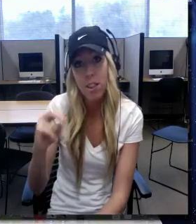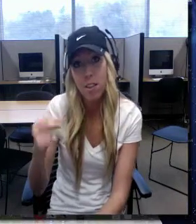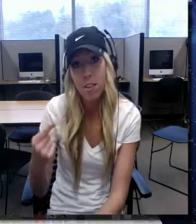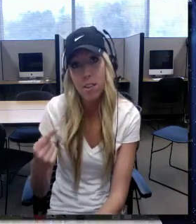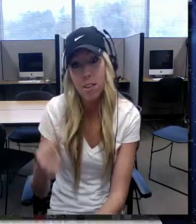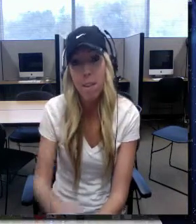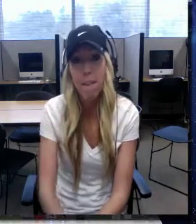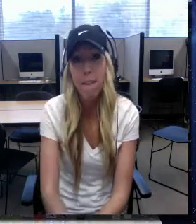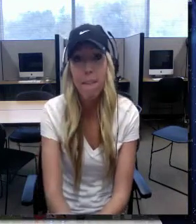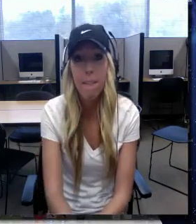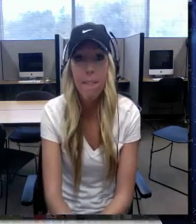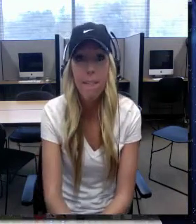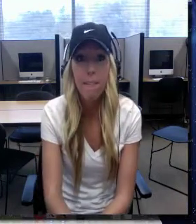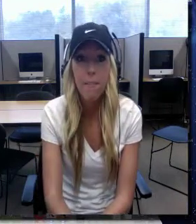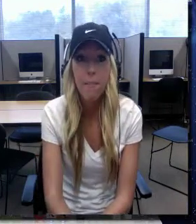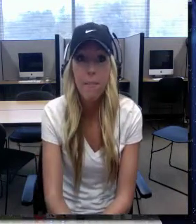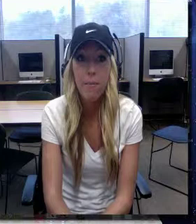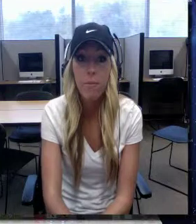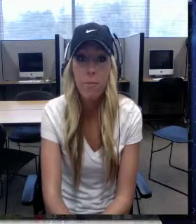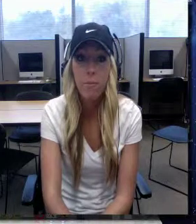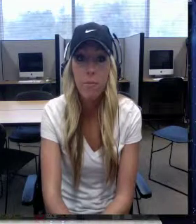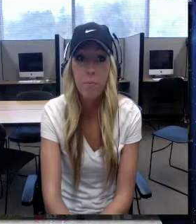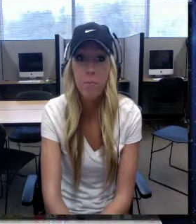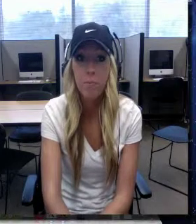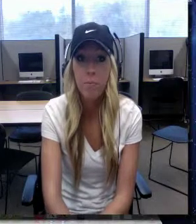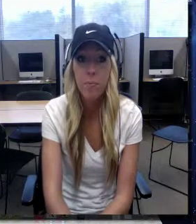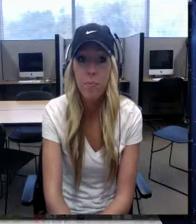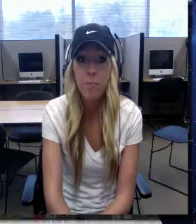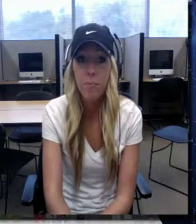Sailing to me is more than just trying to get from one place to another.